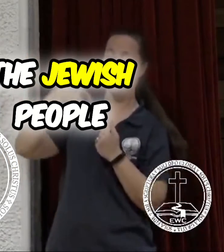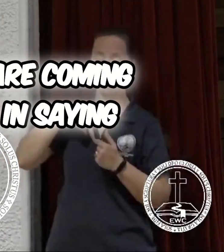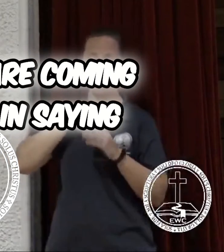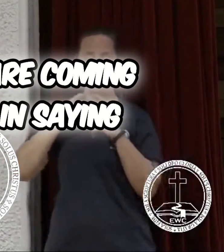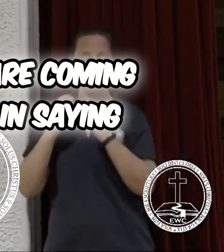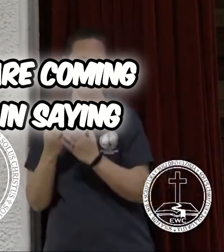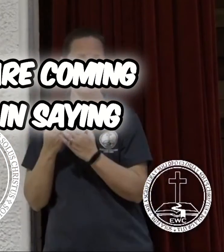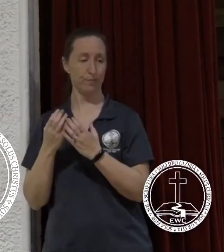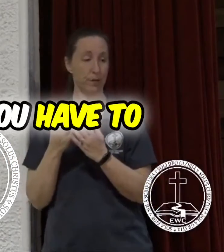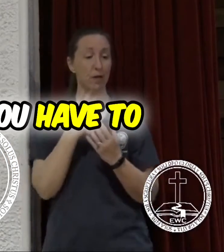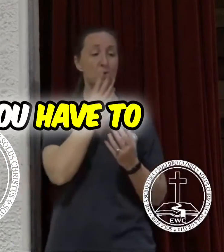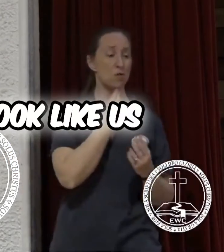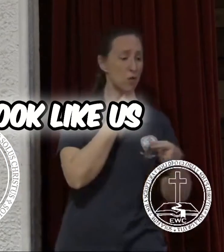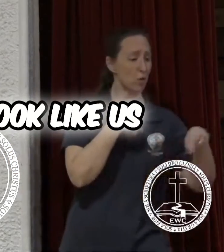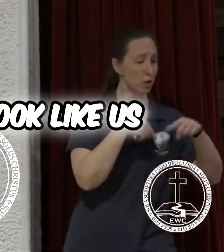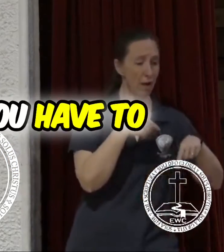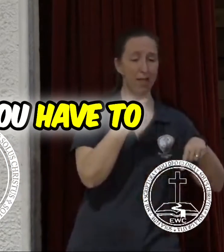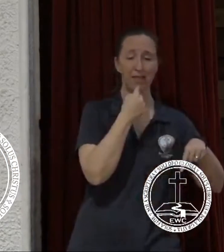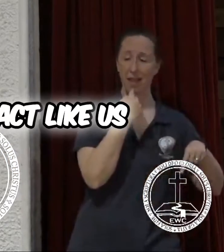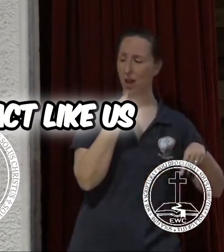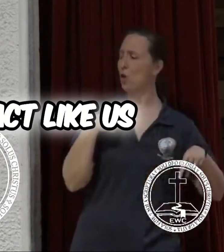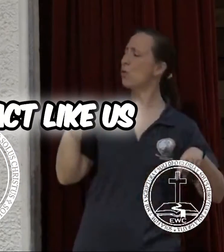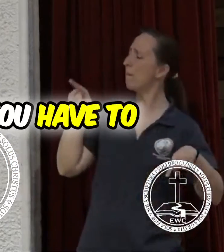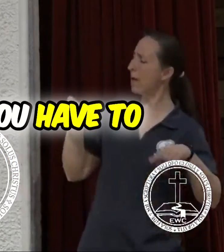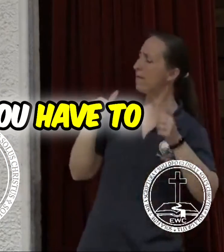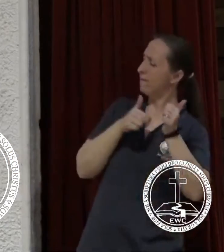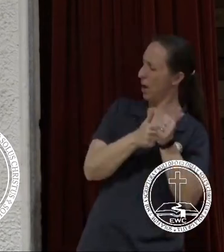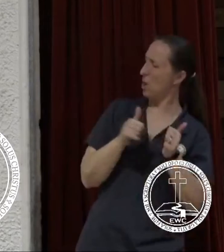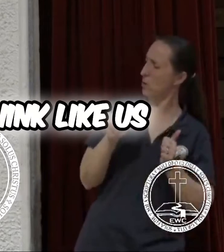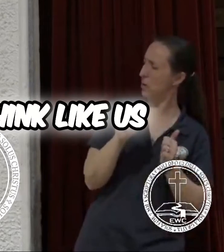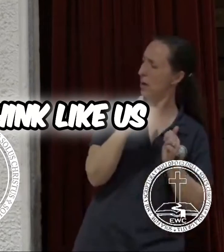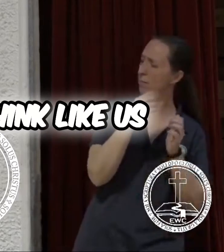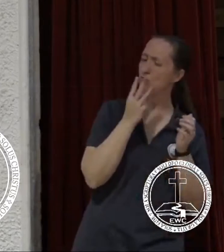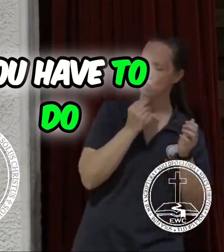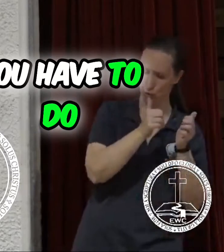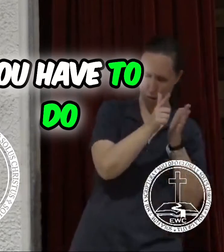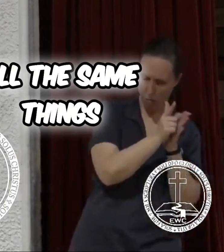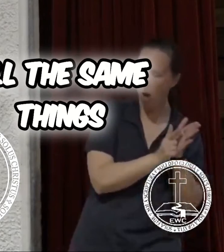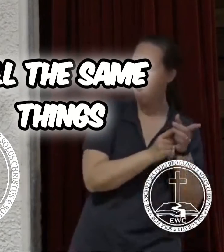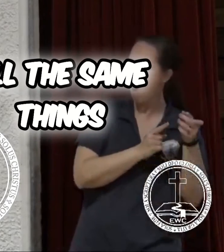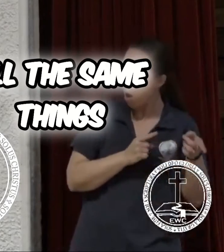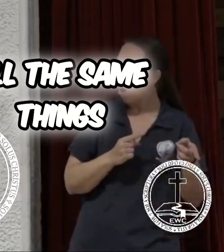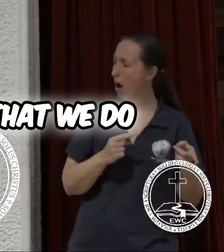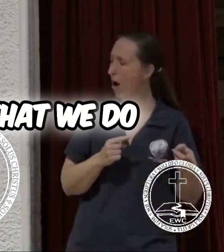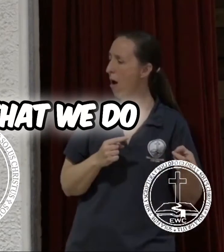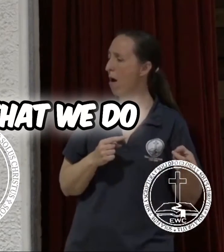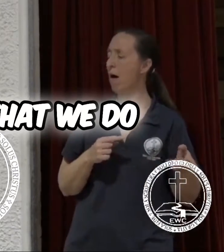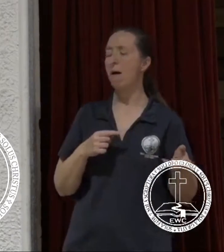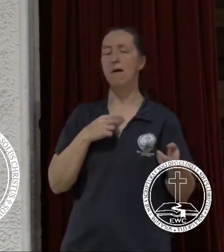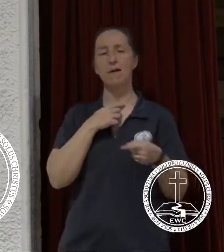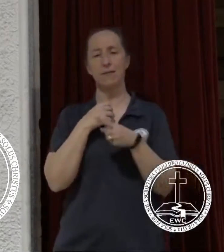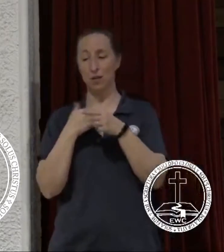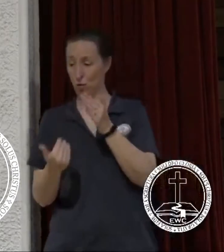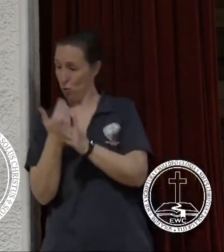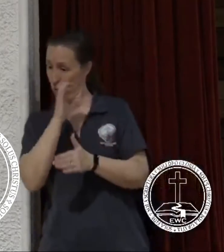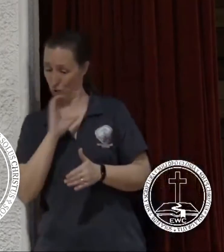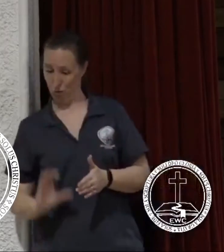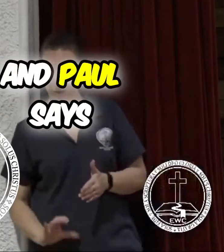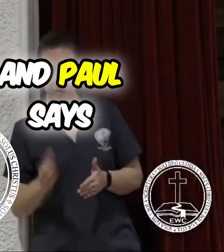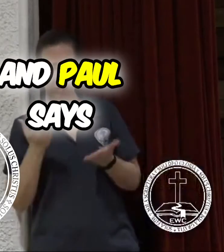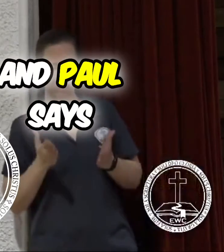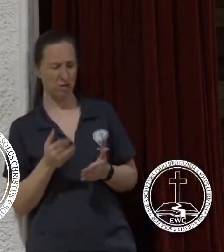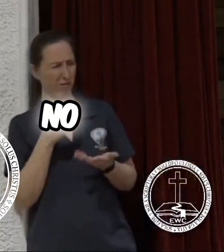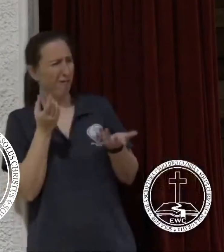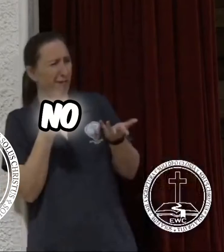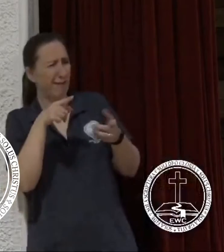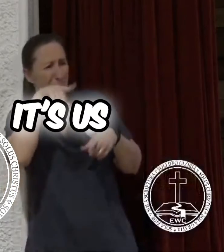Jewish people are coming in saying, you have to look like us, you have to act like us, you have to think like us, you have to do all the same things that we do. And